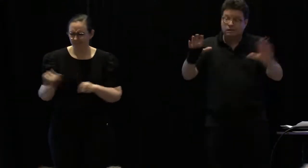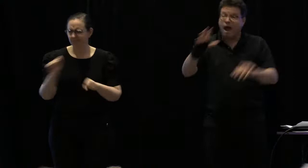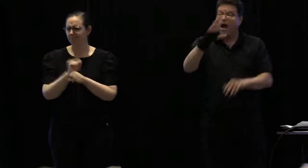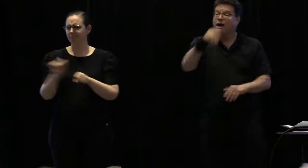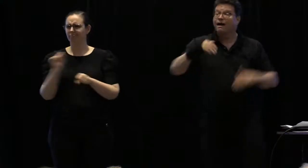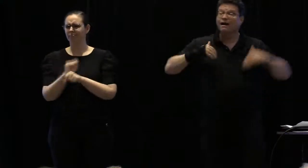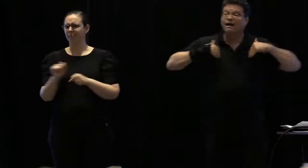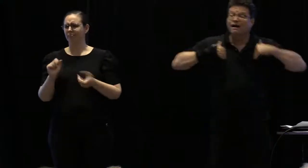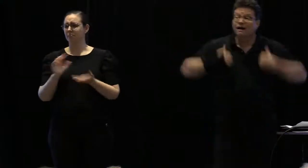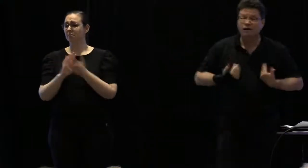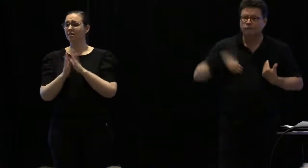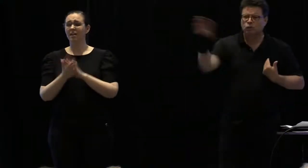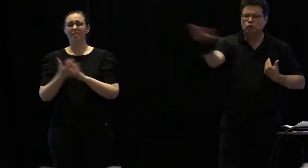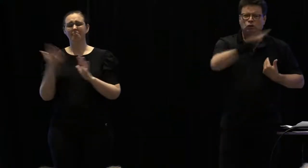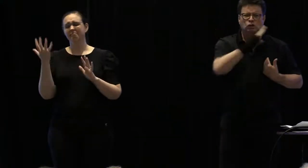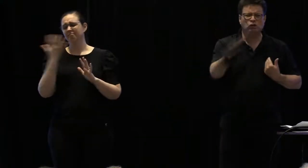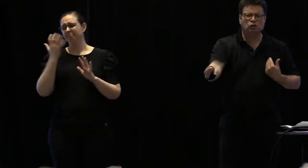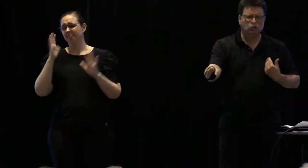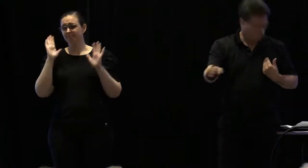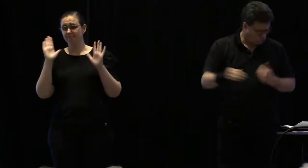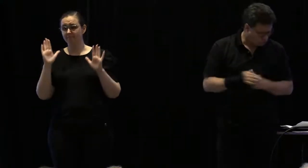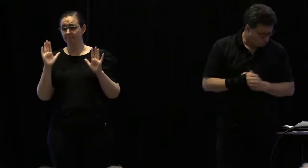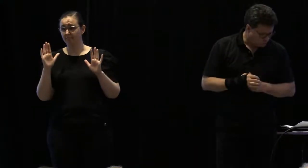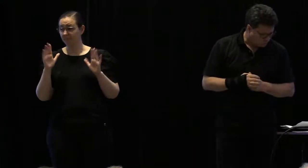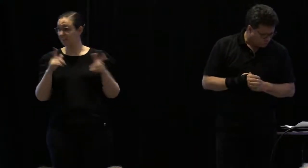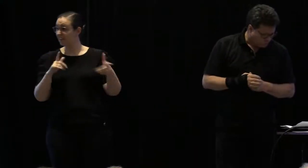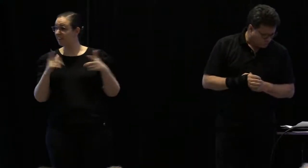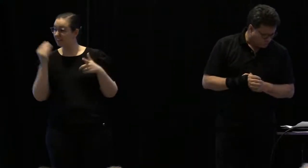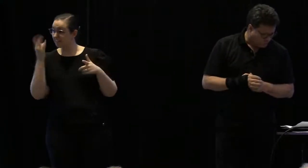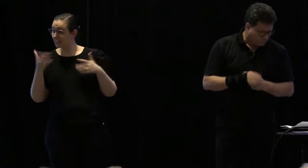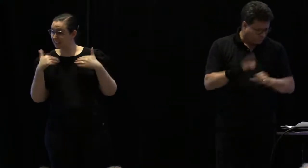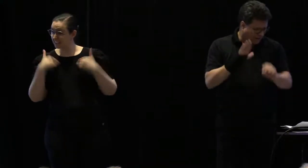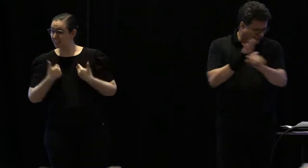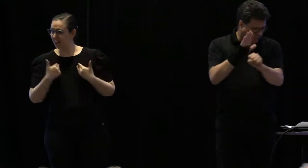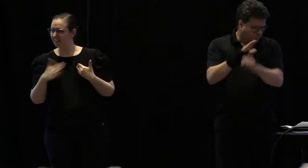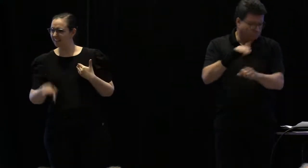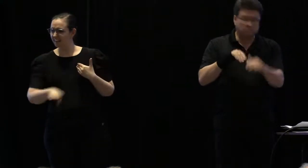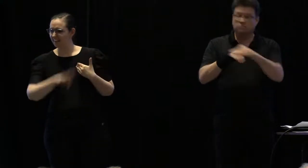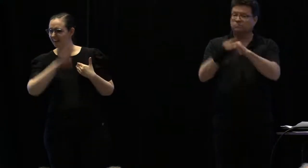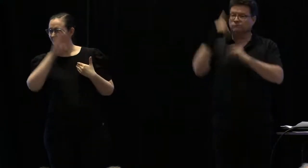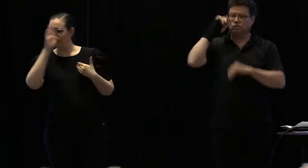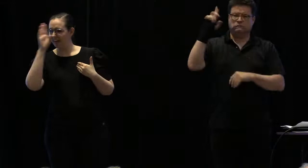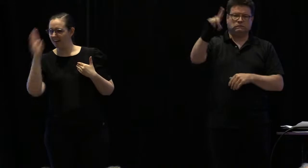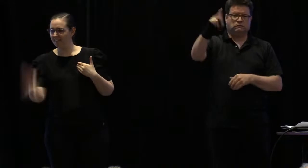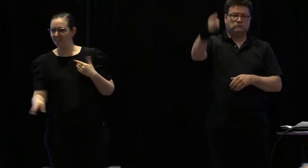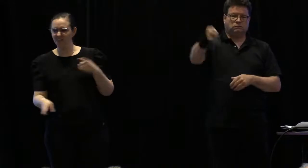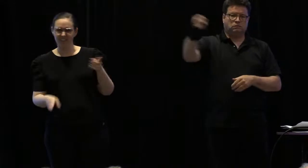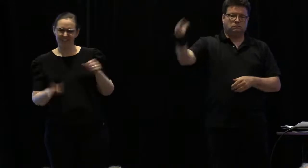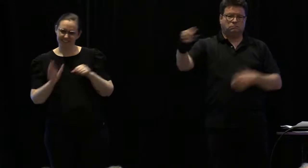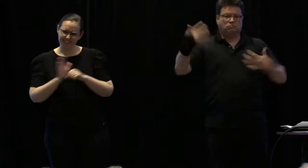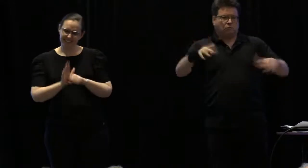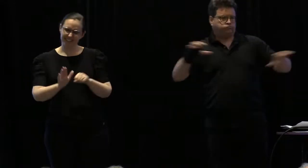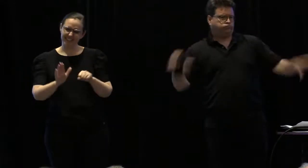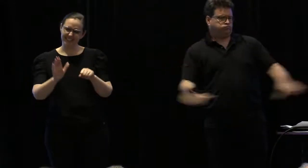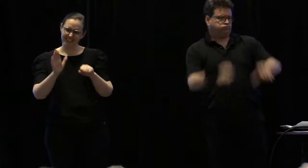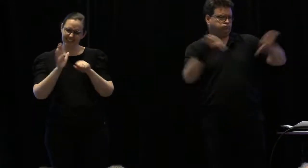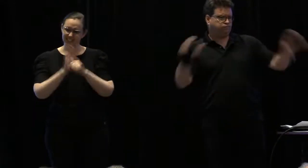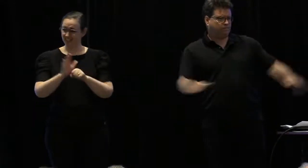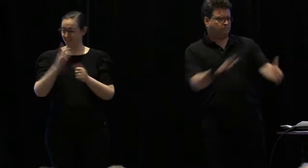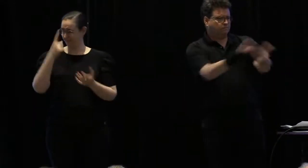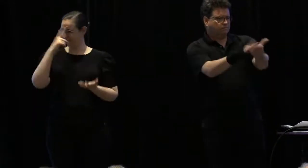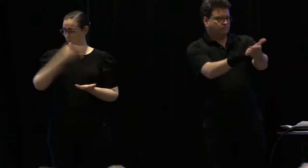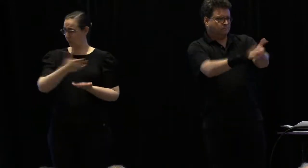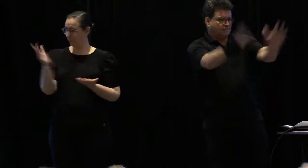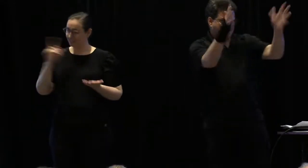Henry's work and support has never ceased, and he has never tired. He has advocated